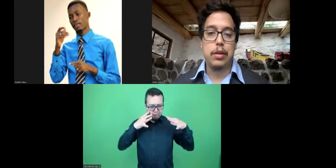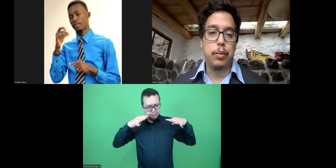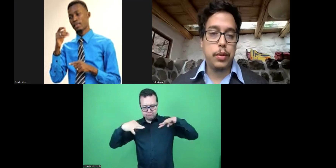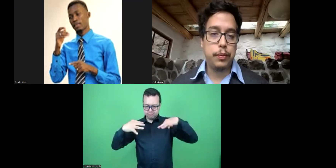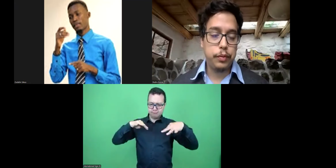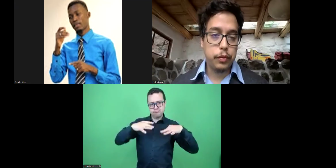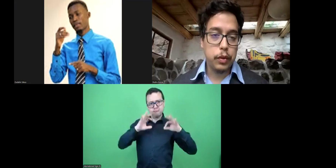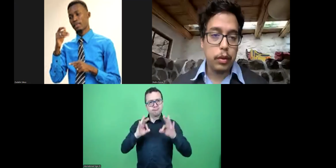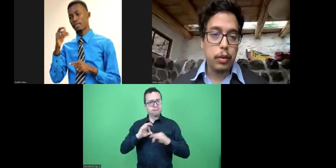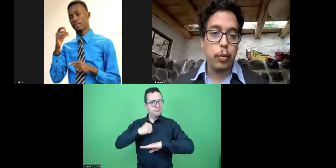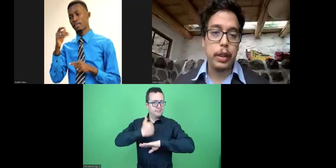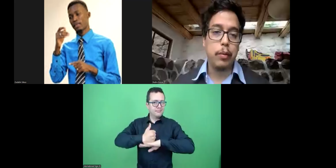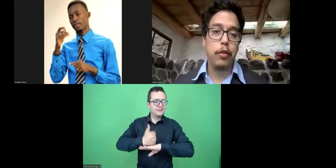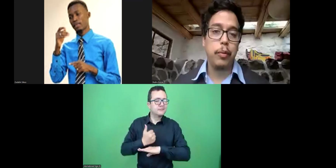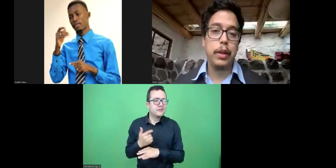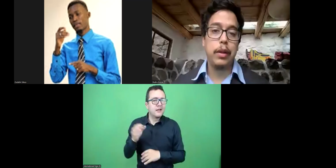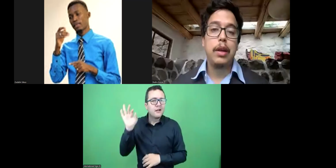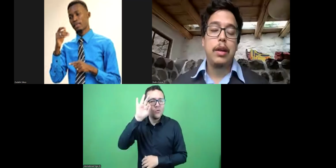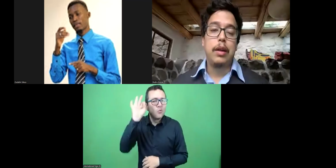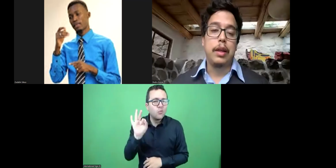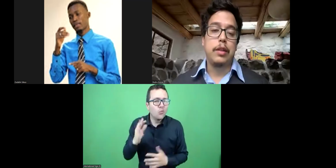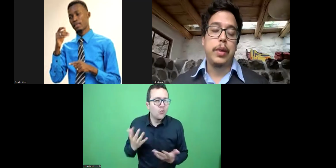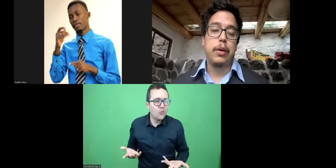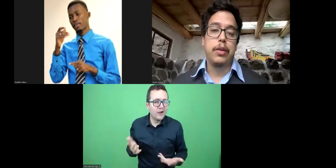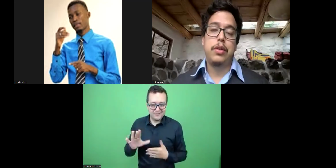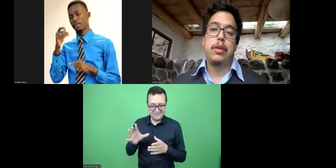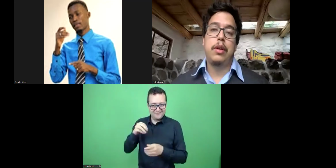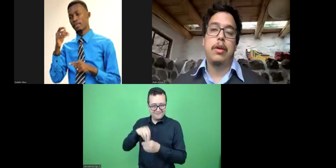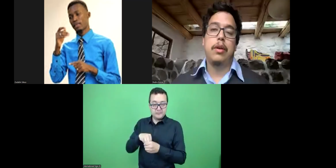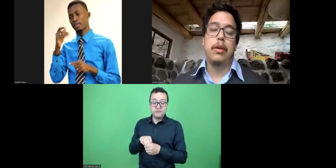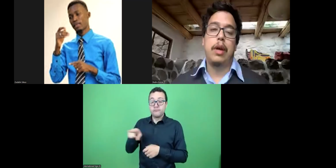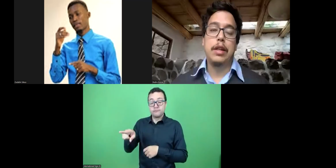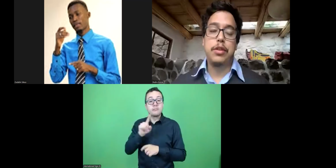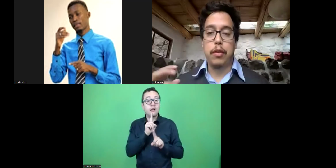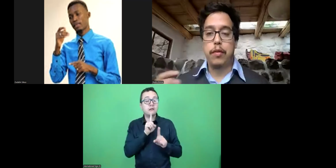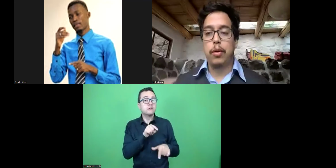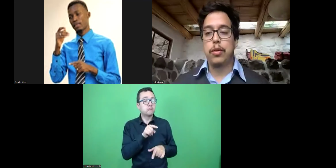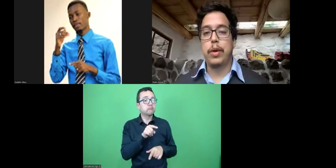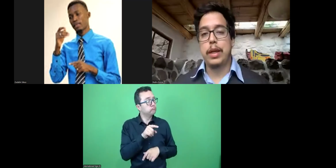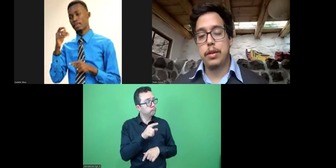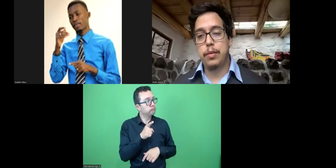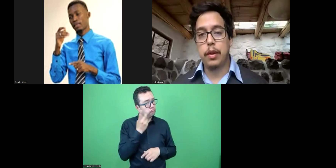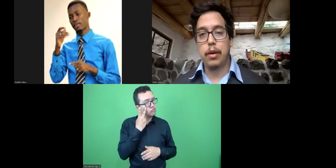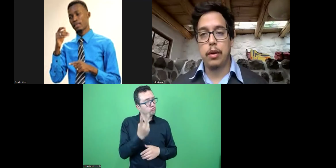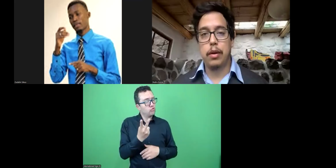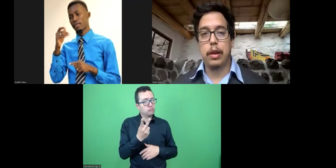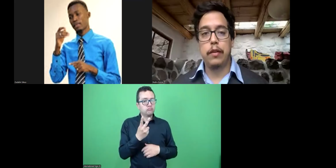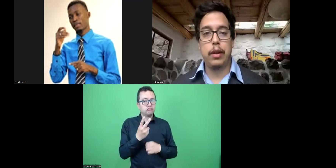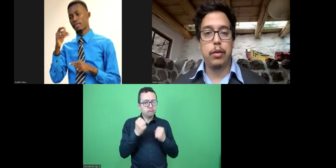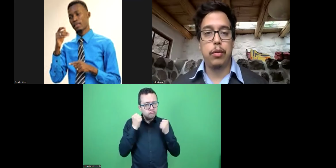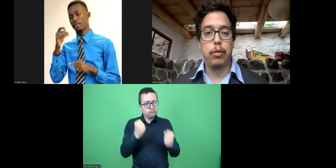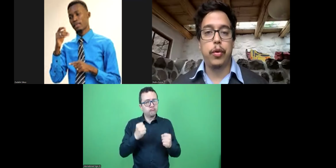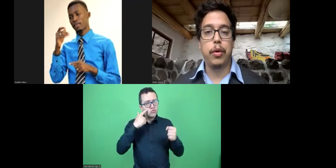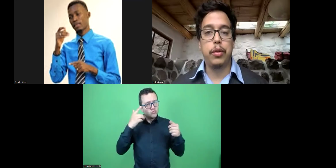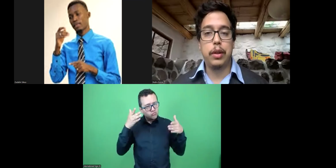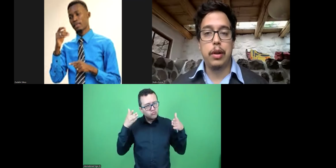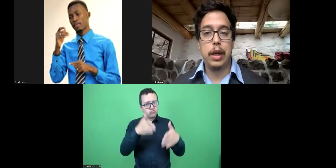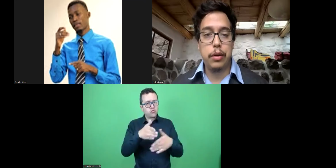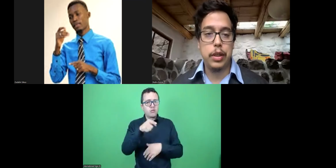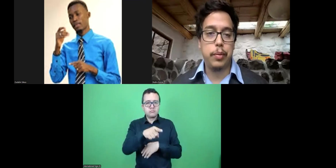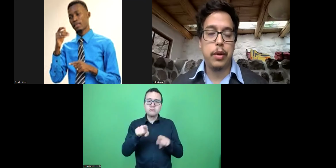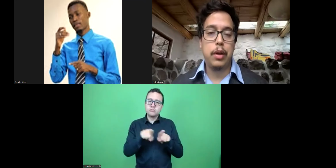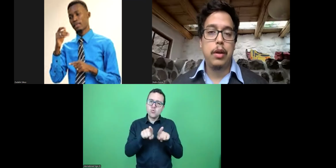marginalized groups within the movement is because a strong focus was given to promoting